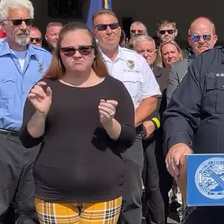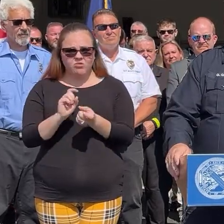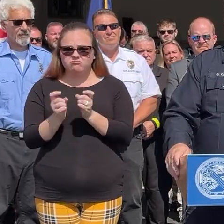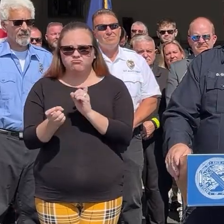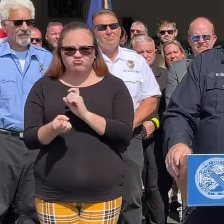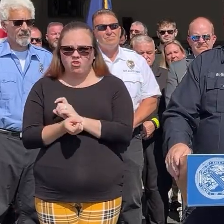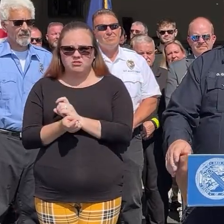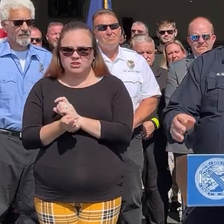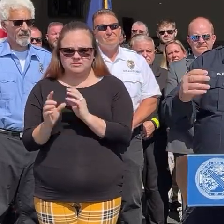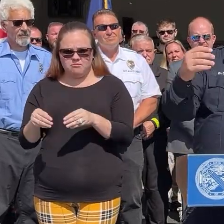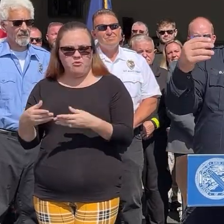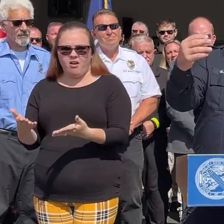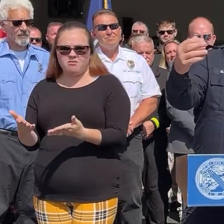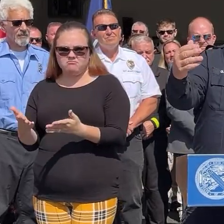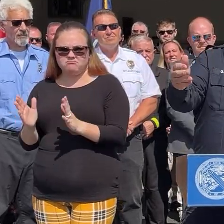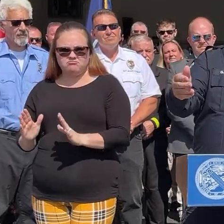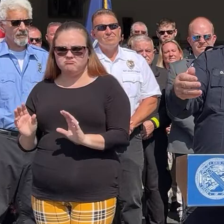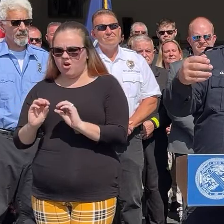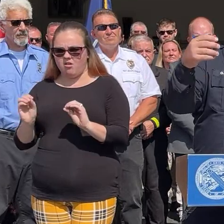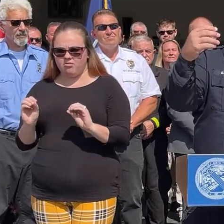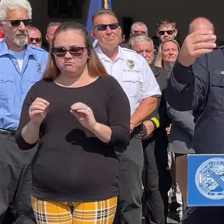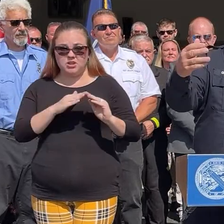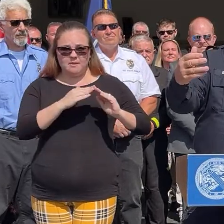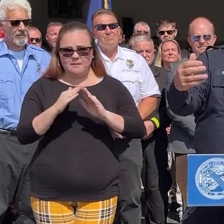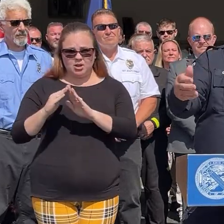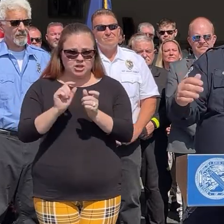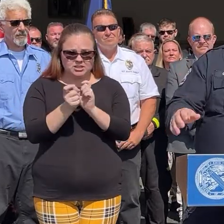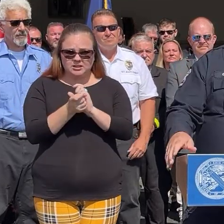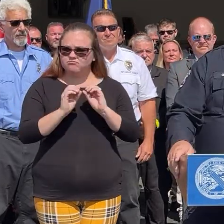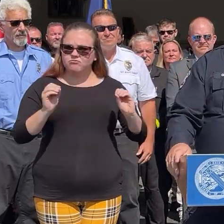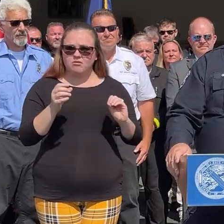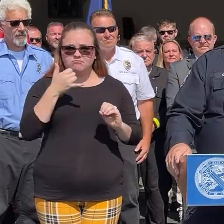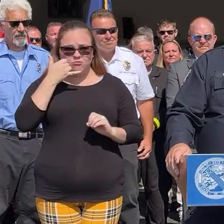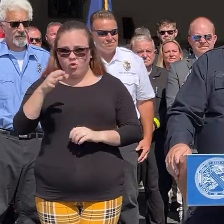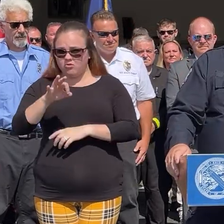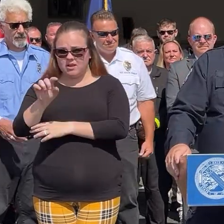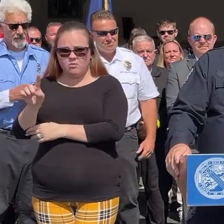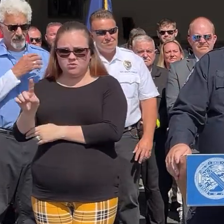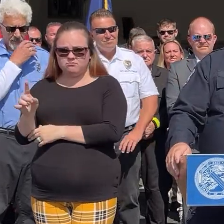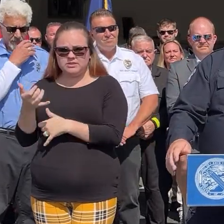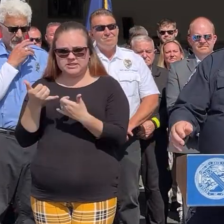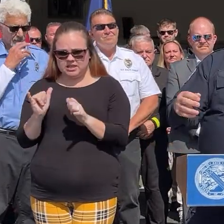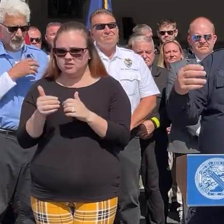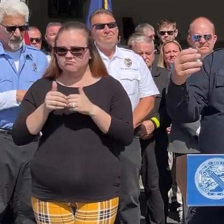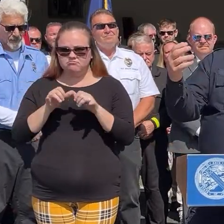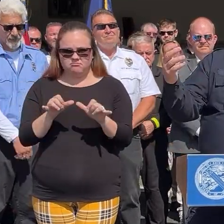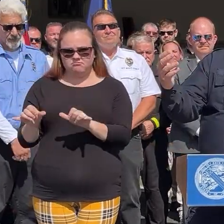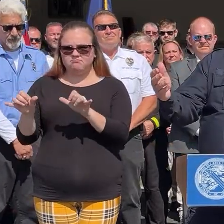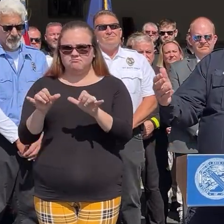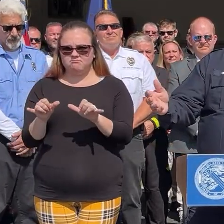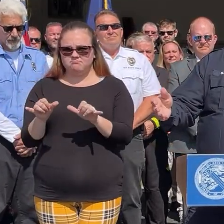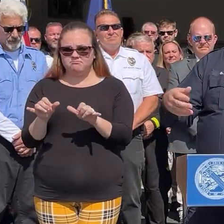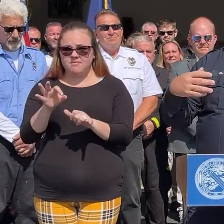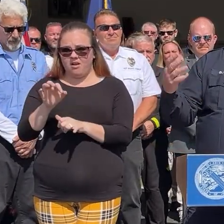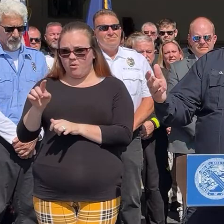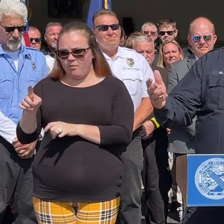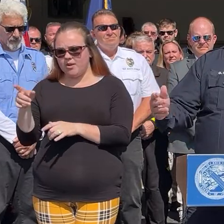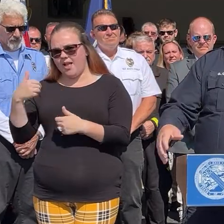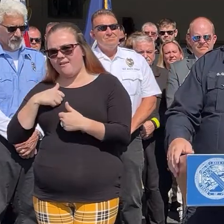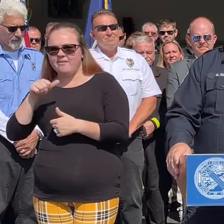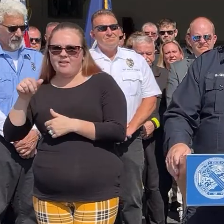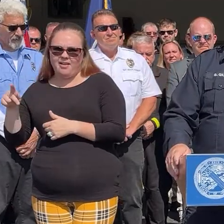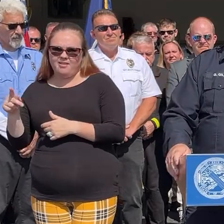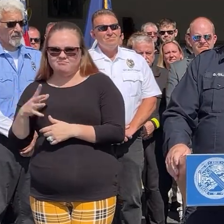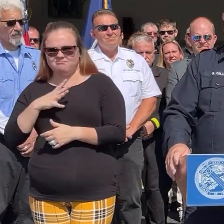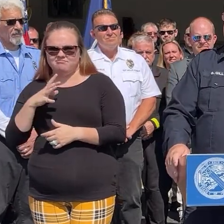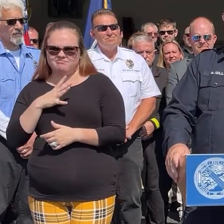to the providers. Nothing changes to the community. They call 911. The 911 calls go to their PSAP, which is our